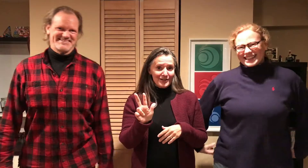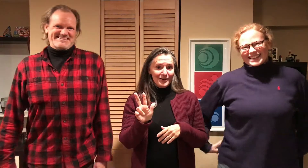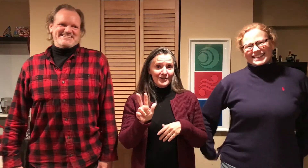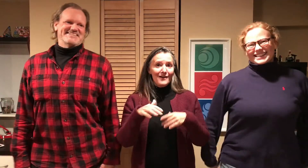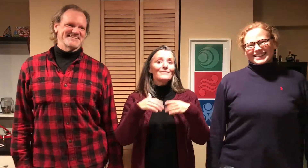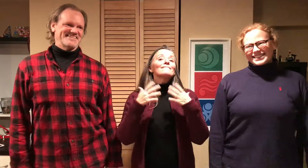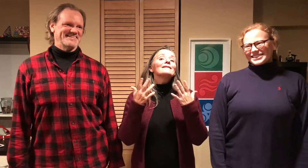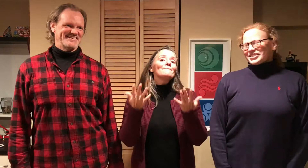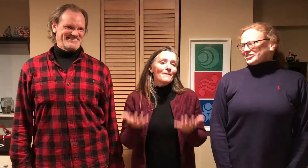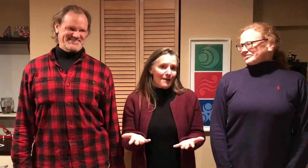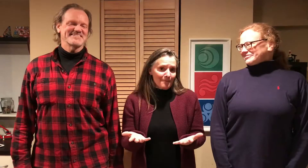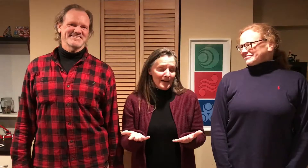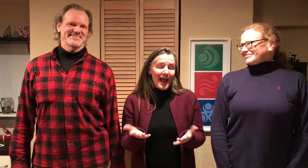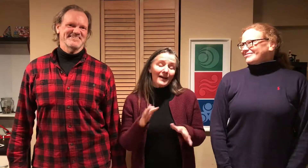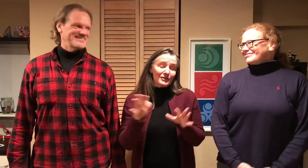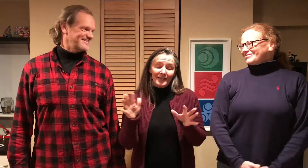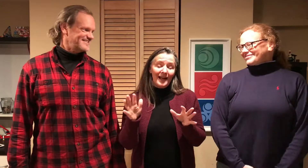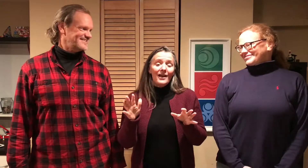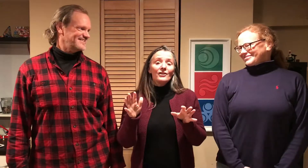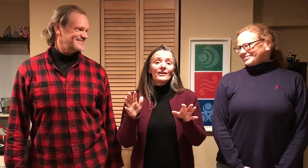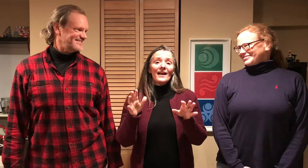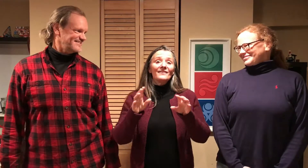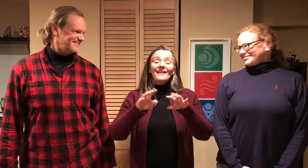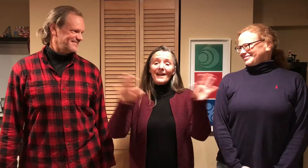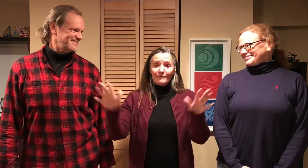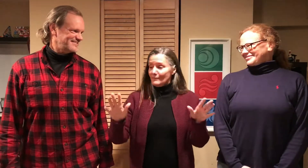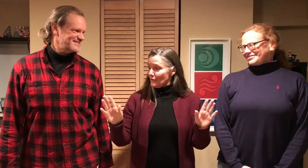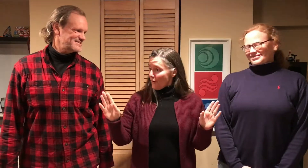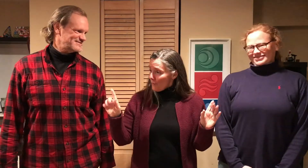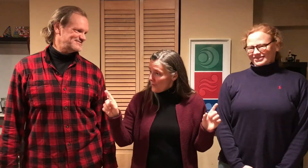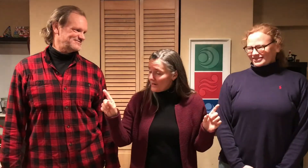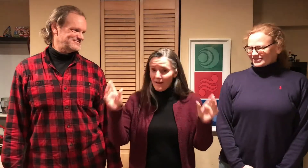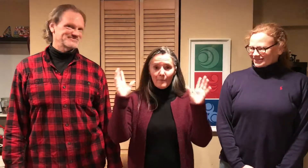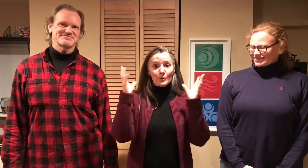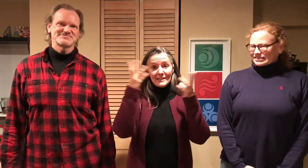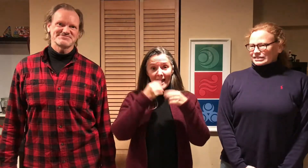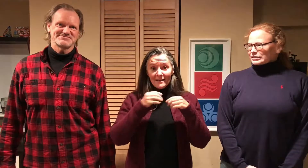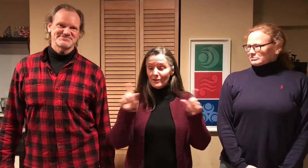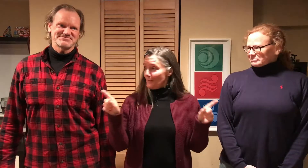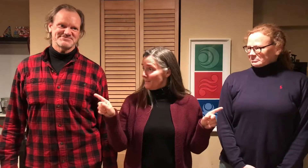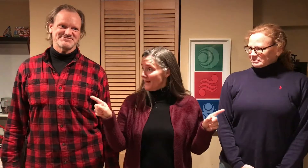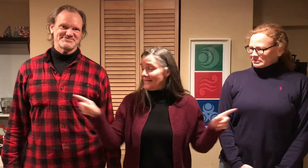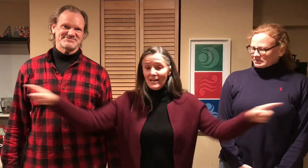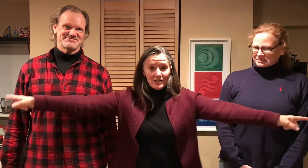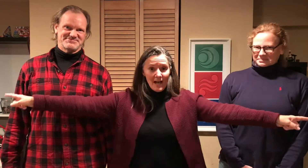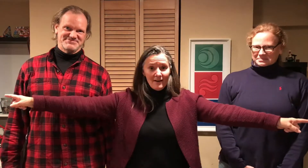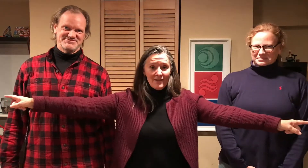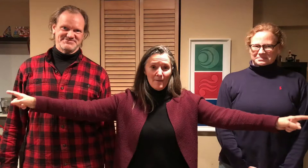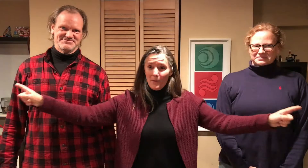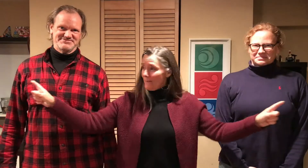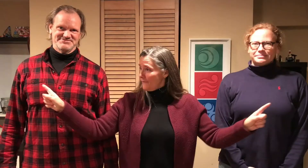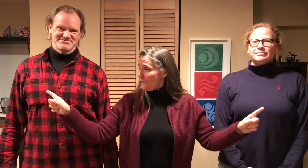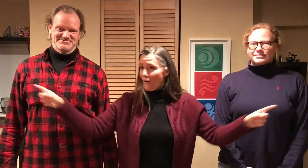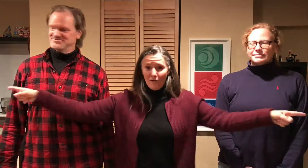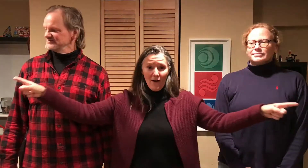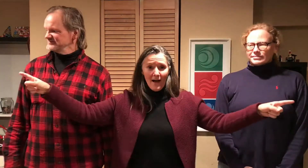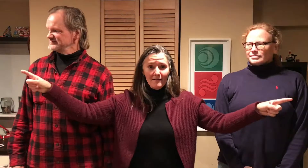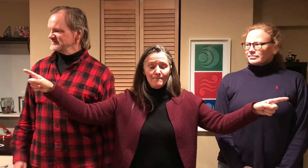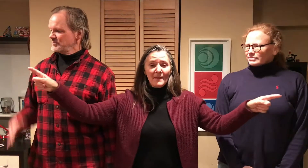show you a 3-part harmony. Actually, you're going to have a lot of people, so we're going to pretend there's people on each side of them, probably 4 or 5,